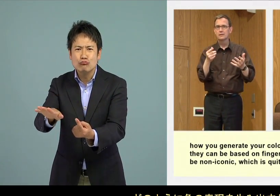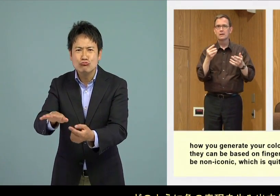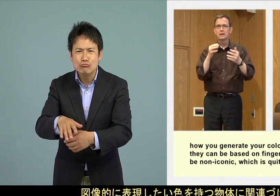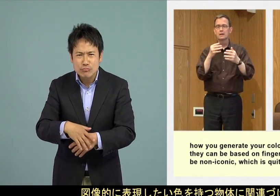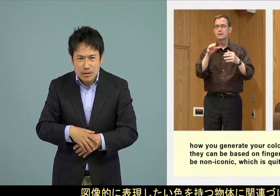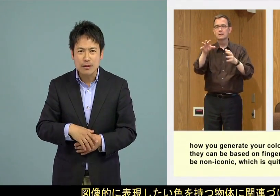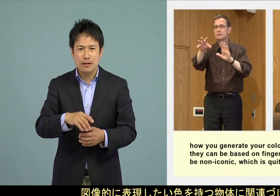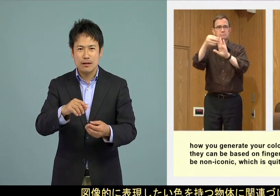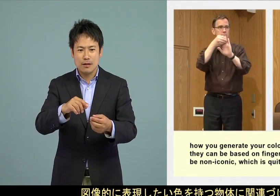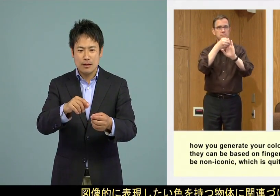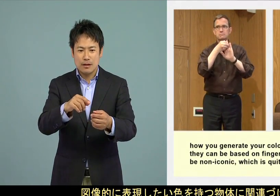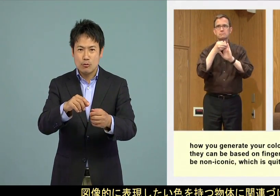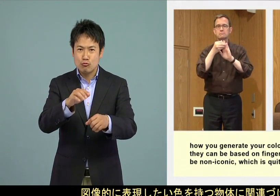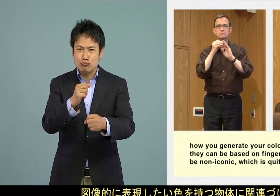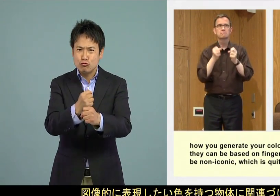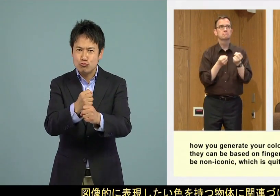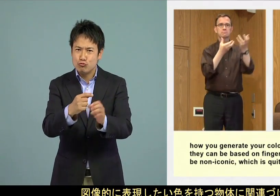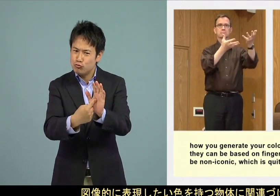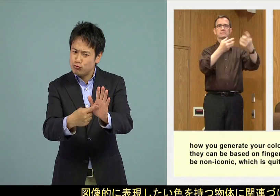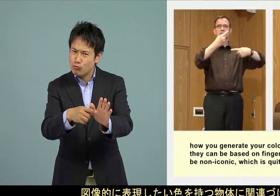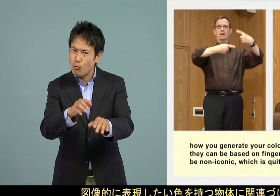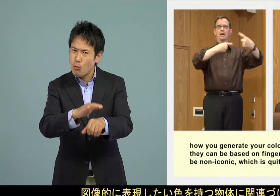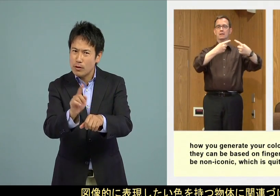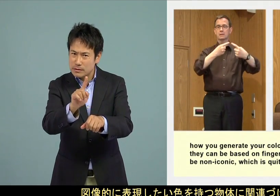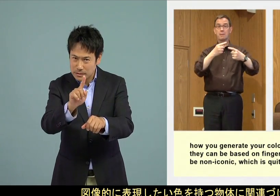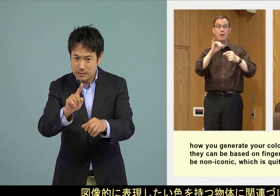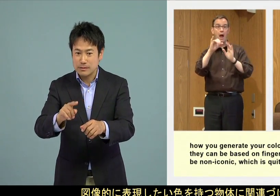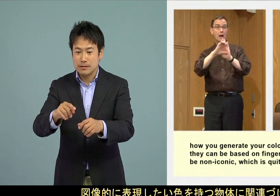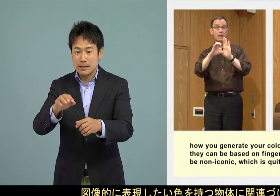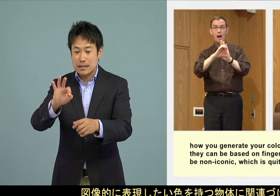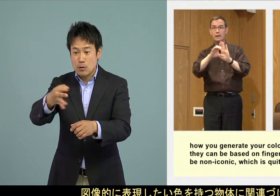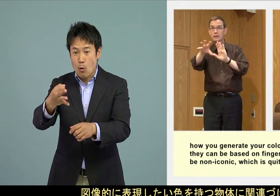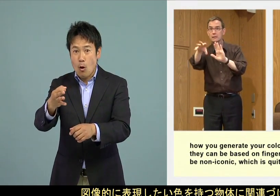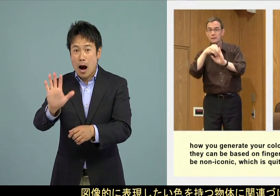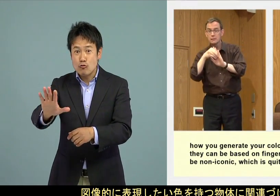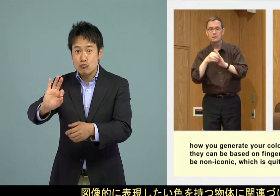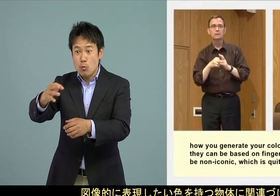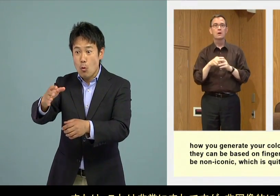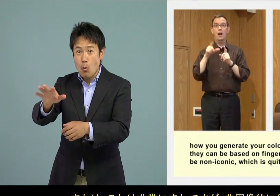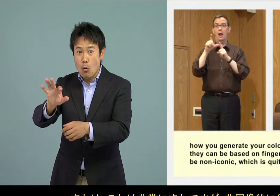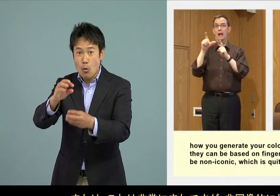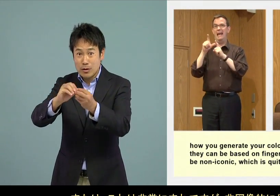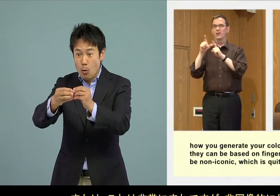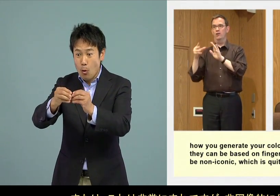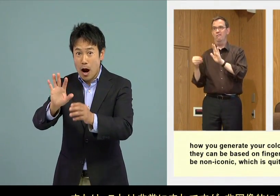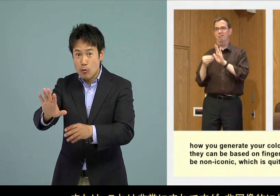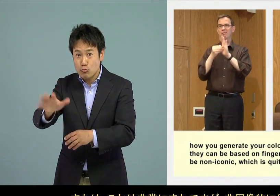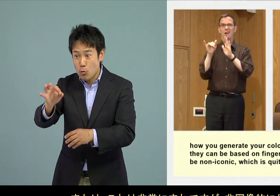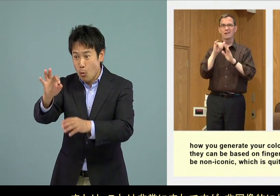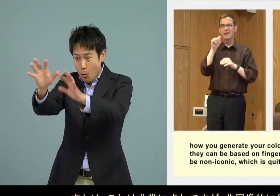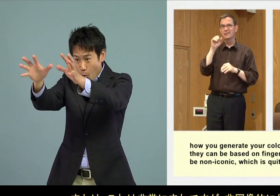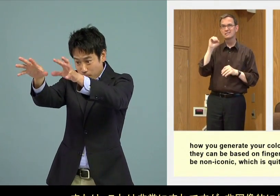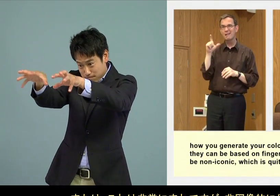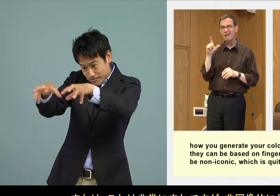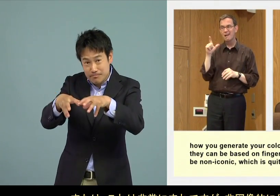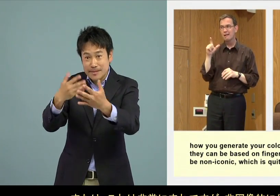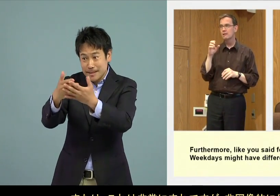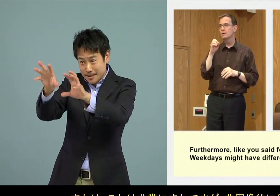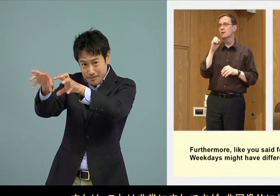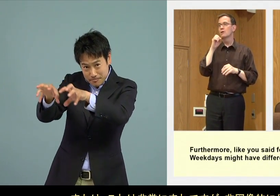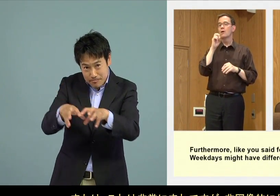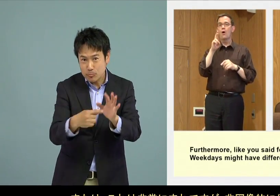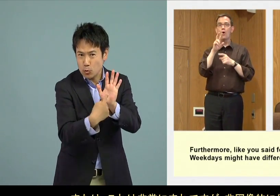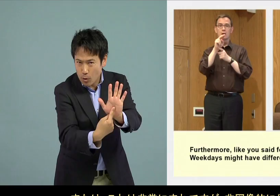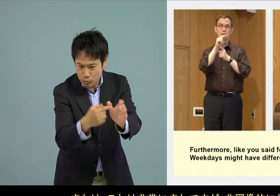can iconically relate to objects. They can be based on finger spelling, like you said, for ASL, or they can be non-iconic, which is quite